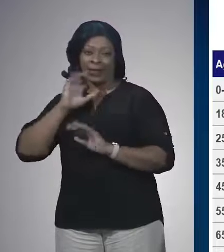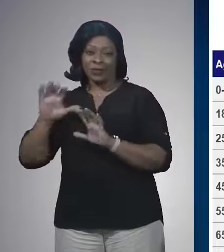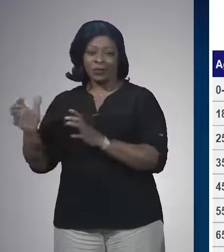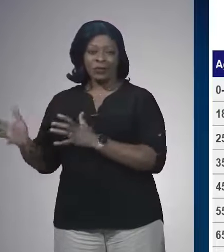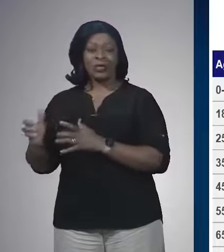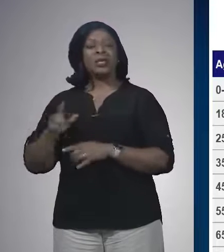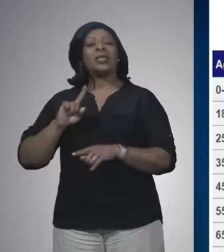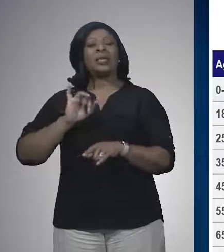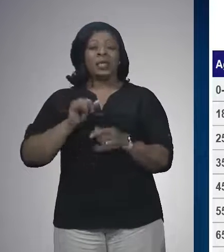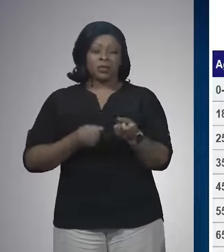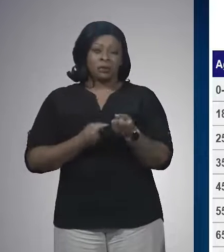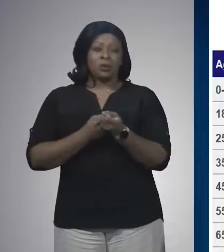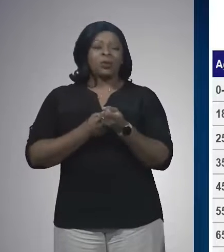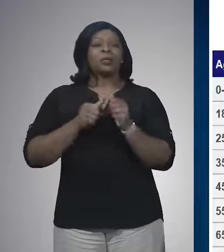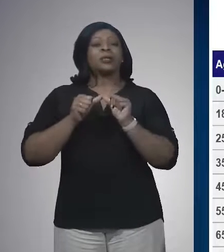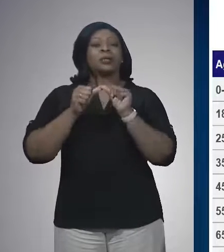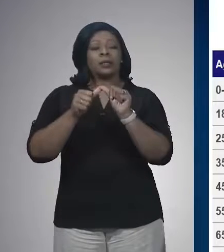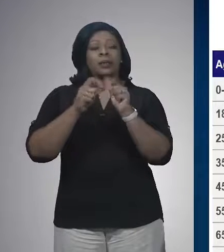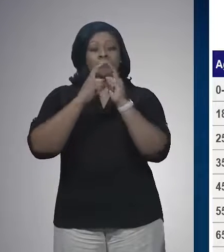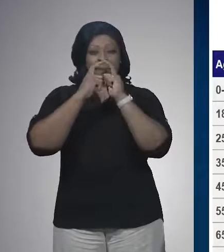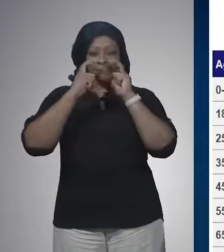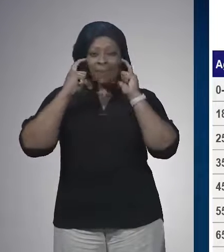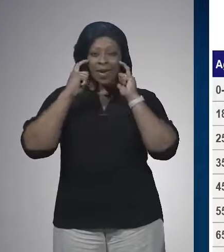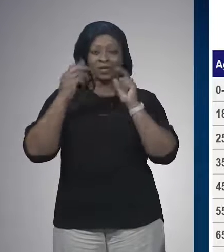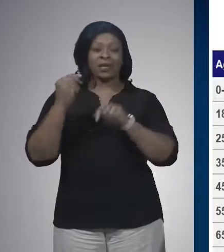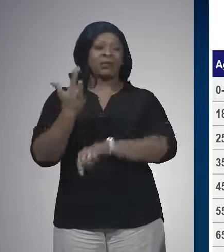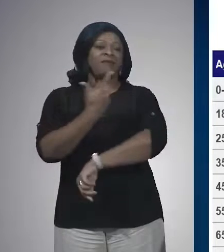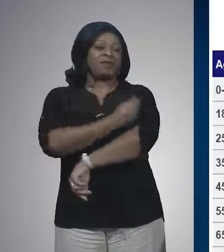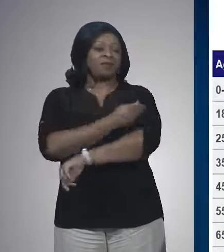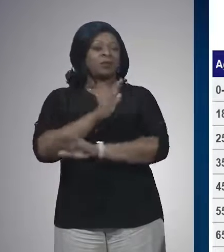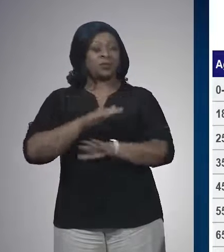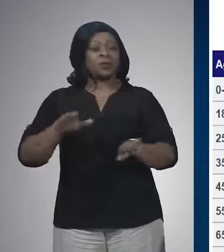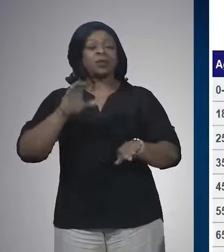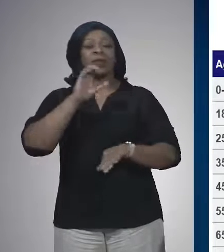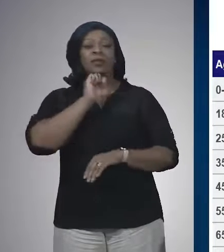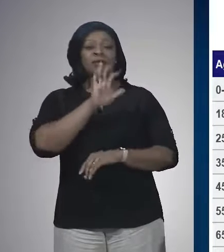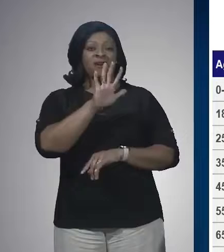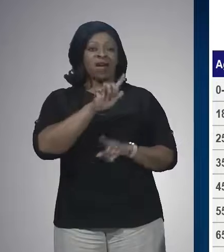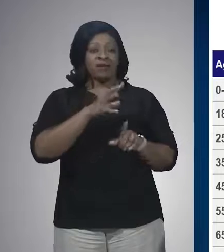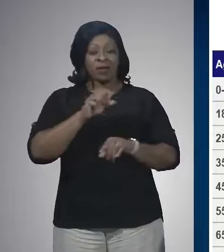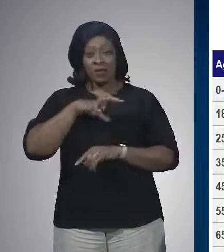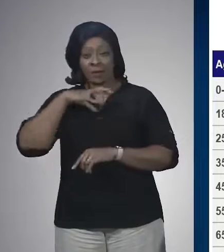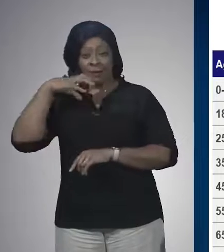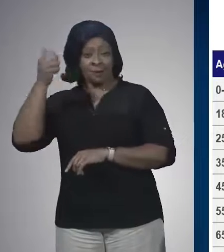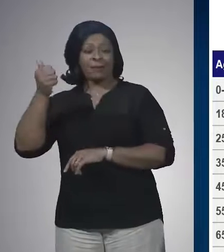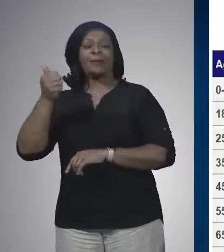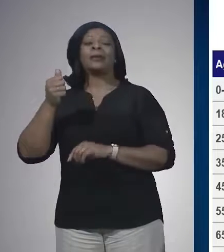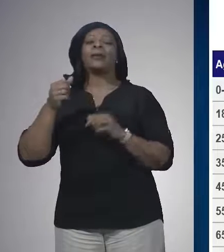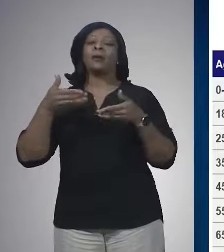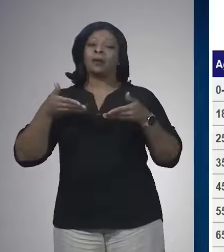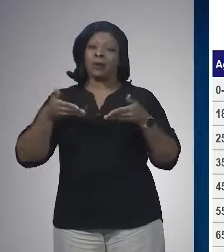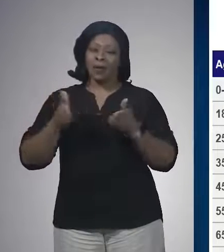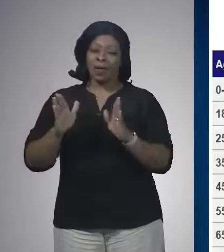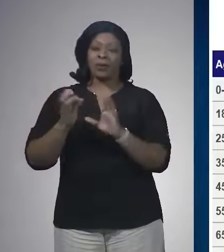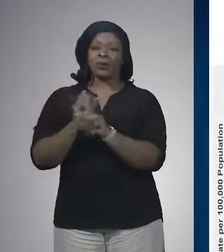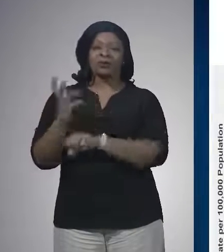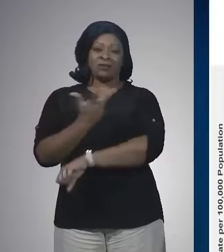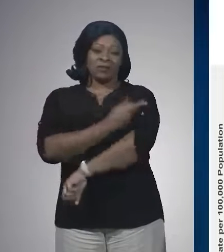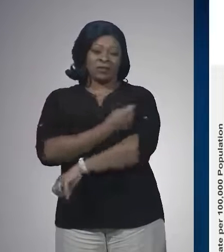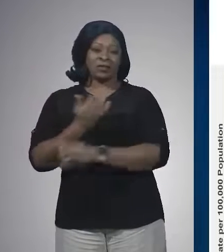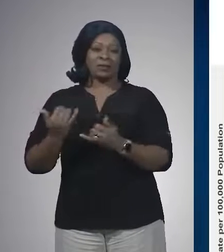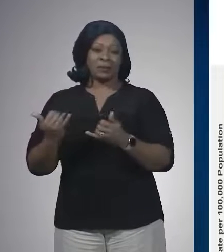continued masking in schools and vaccination of children 5 and older, now eligible for vaccination. Next